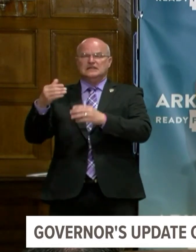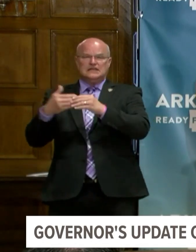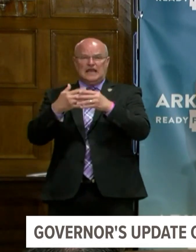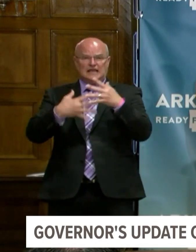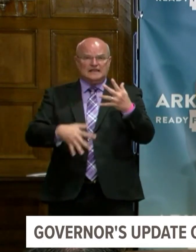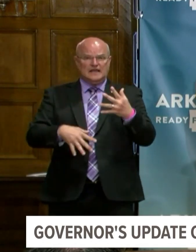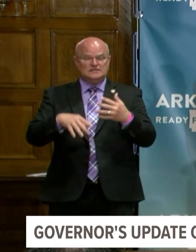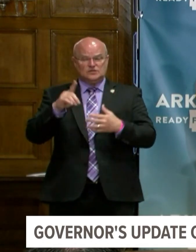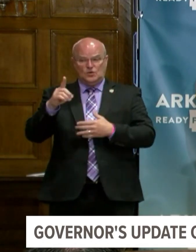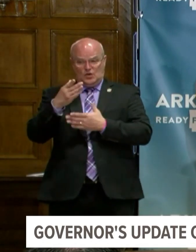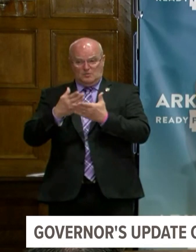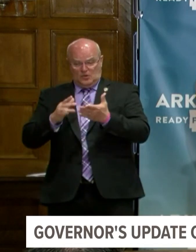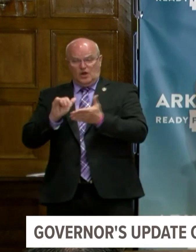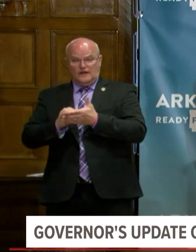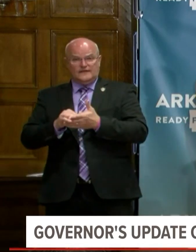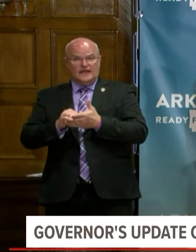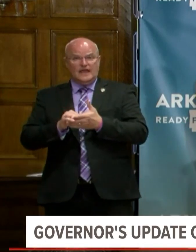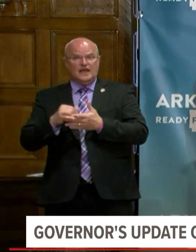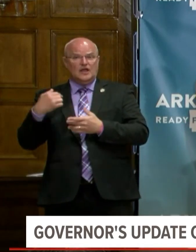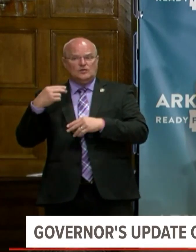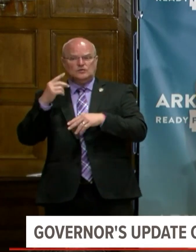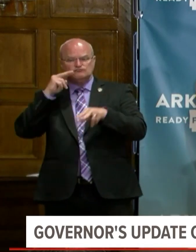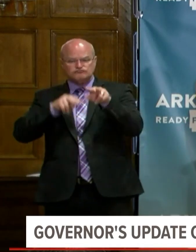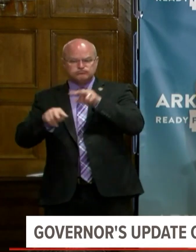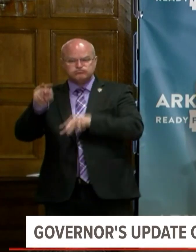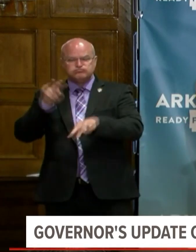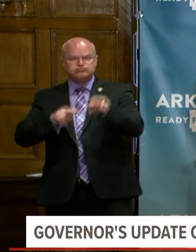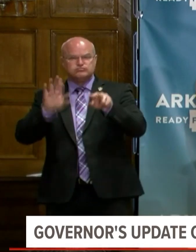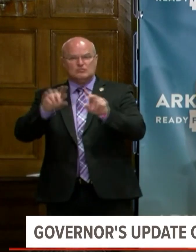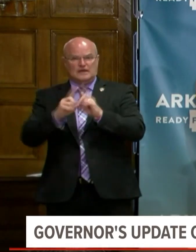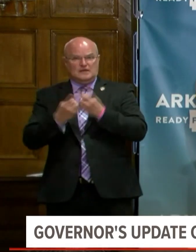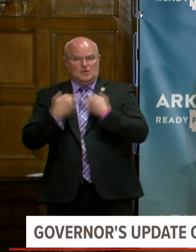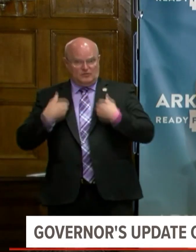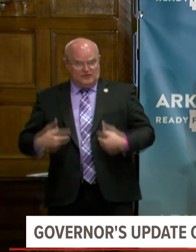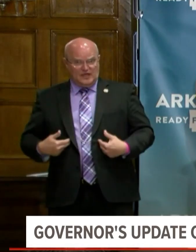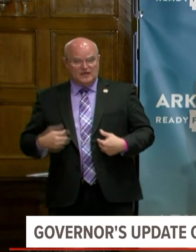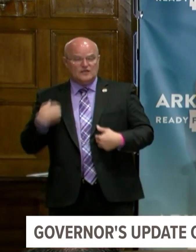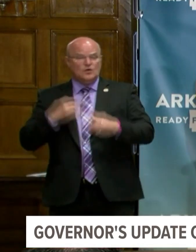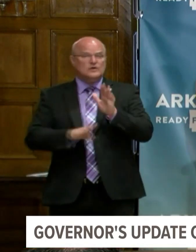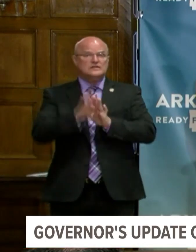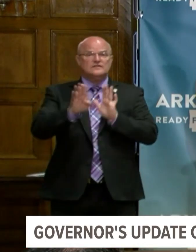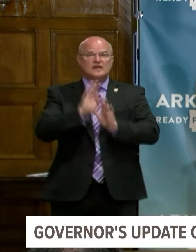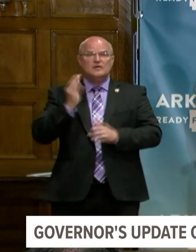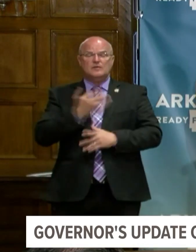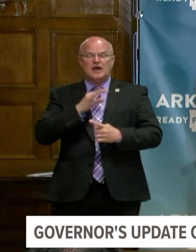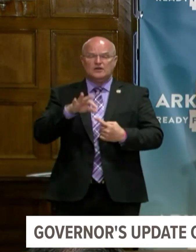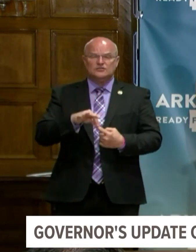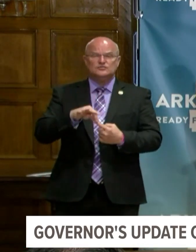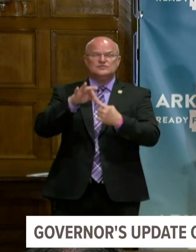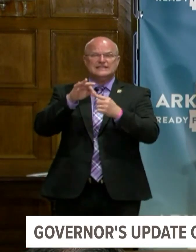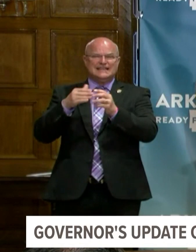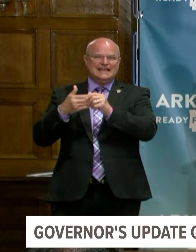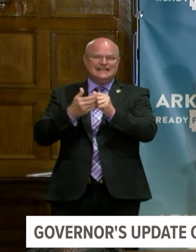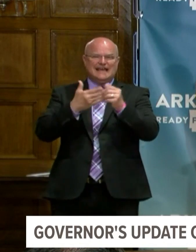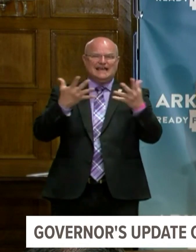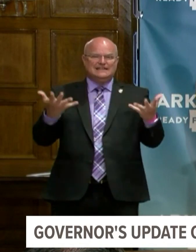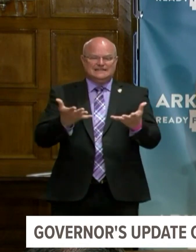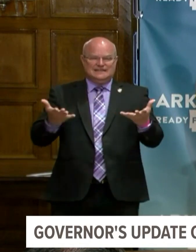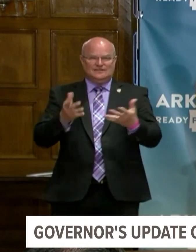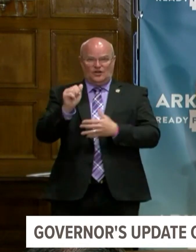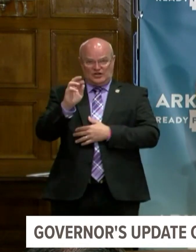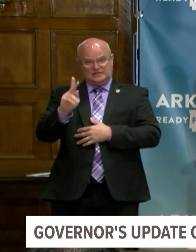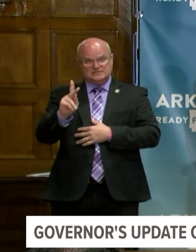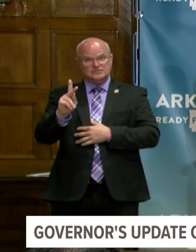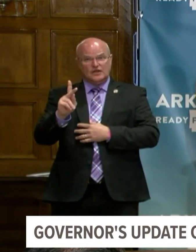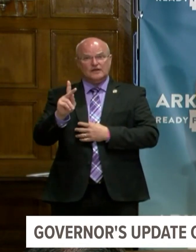guidelines are one factor that is weighed by the Department of Health as we develop our unique guidelines here in